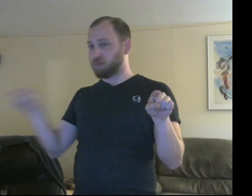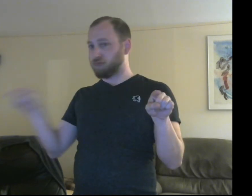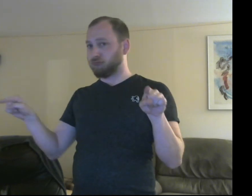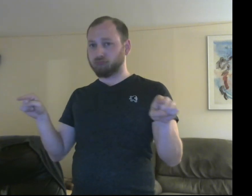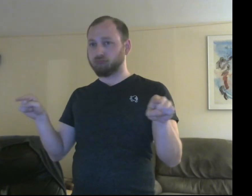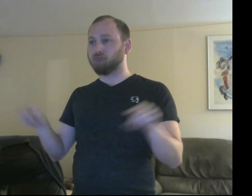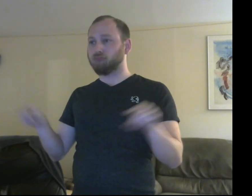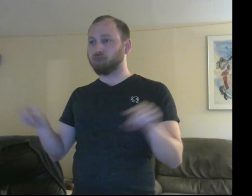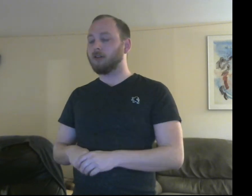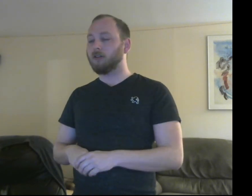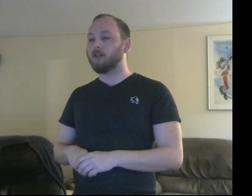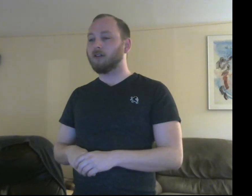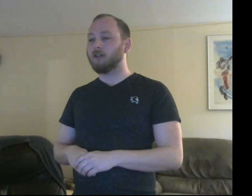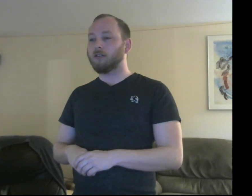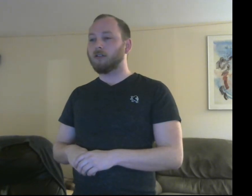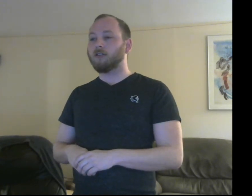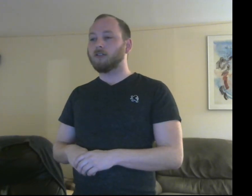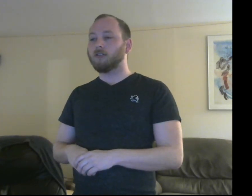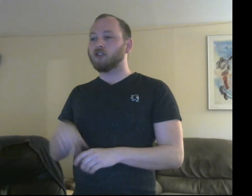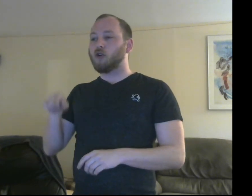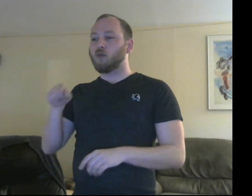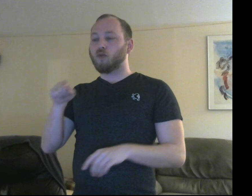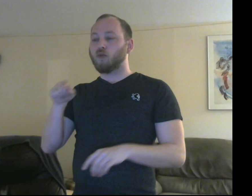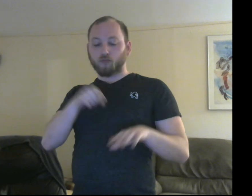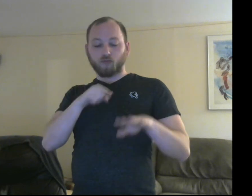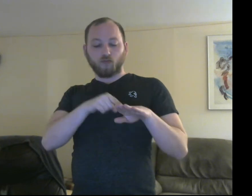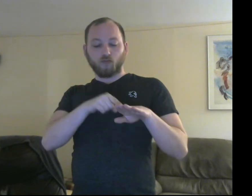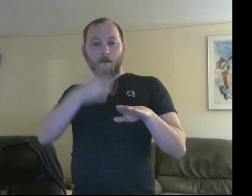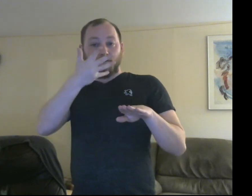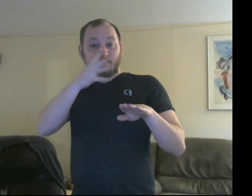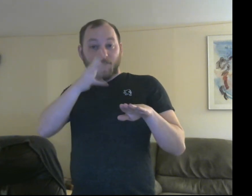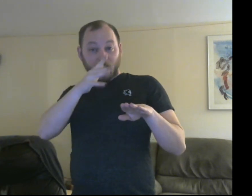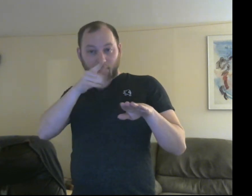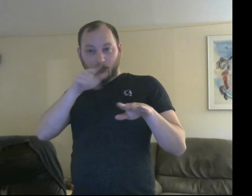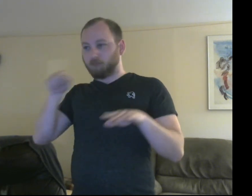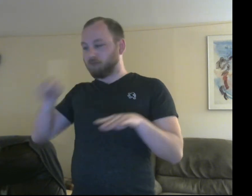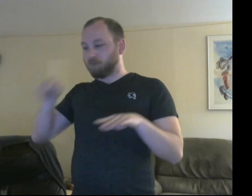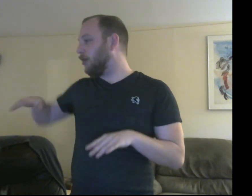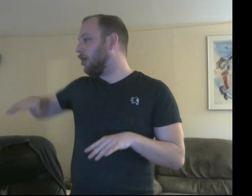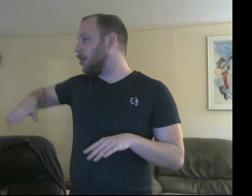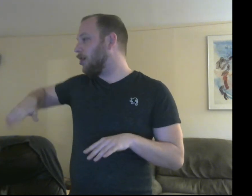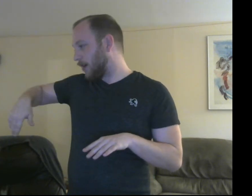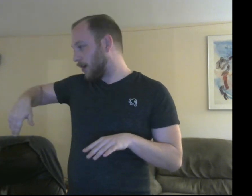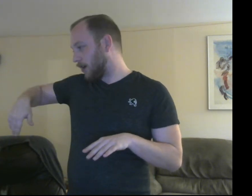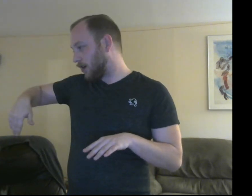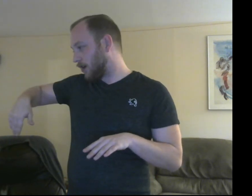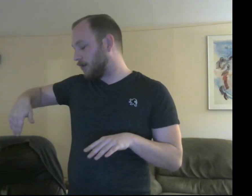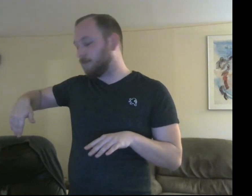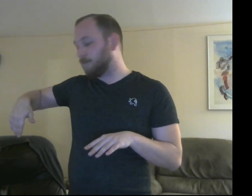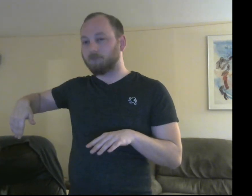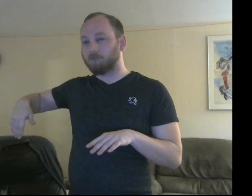So, here's the finished product of the shoes. This one here, polished. This one here,